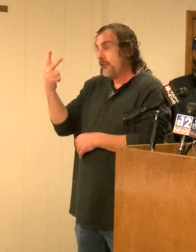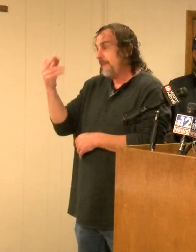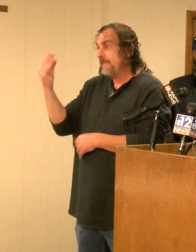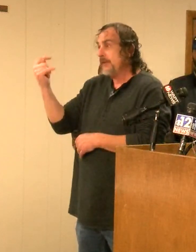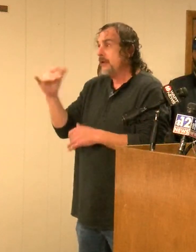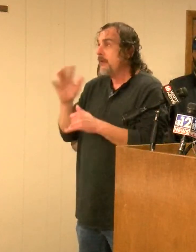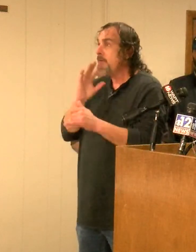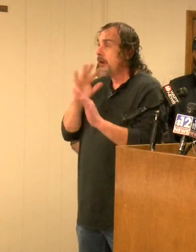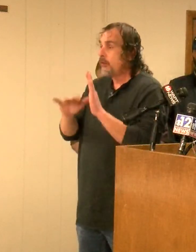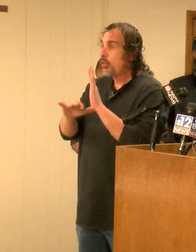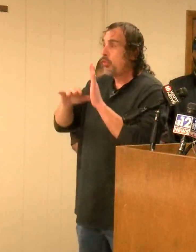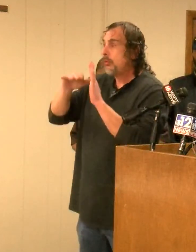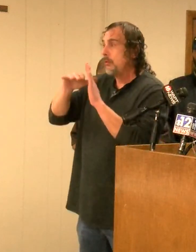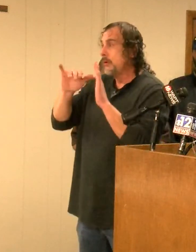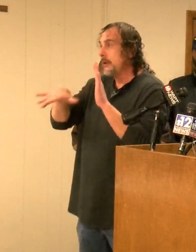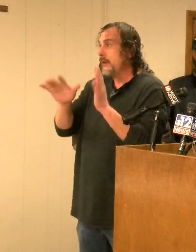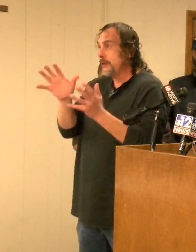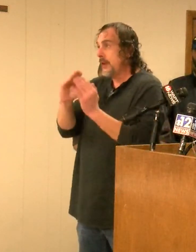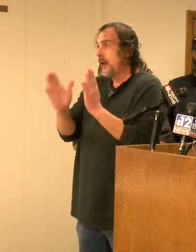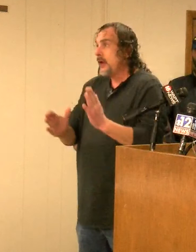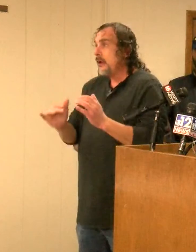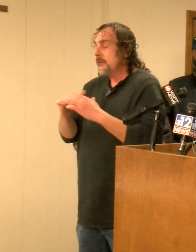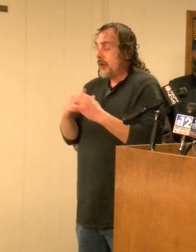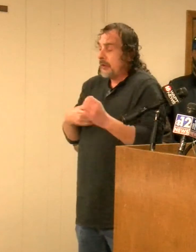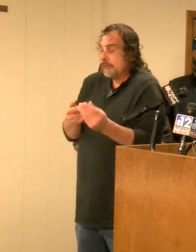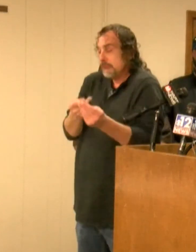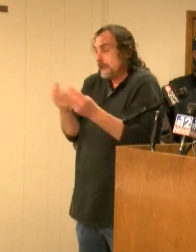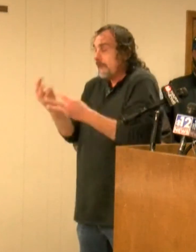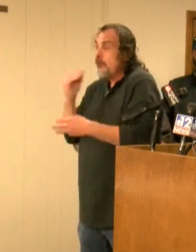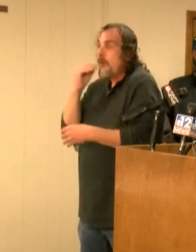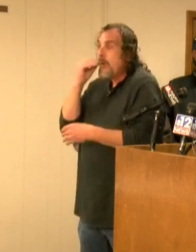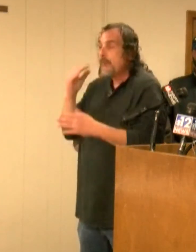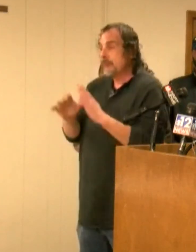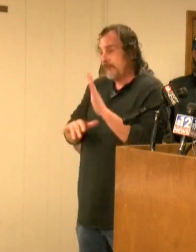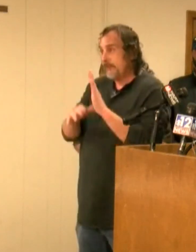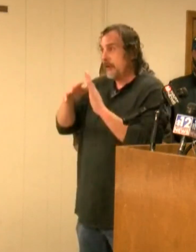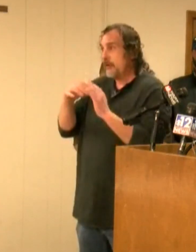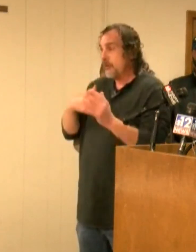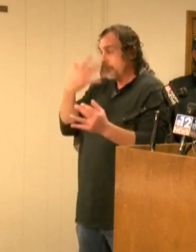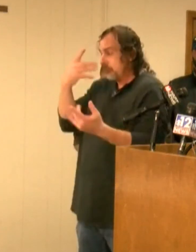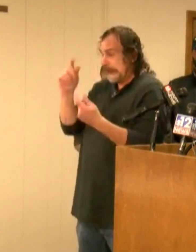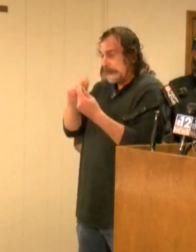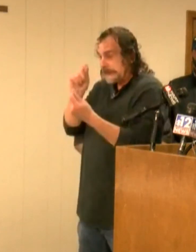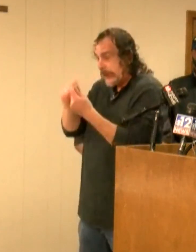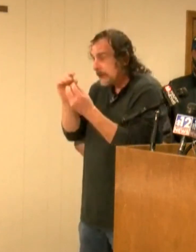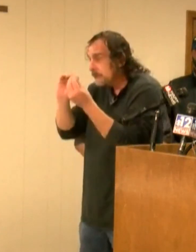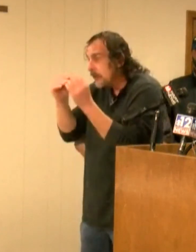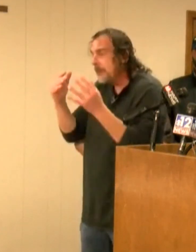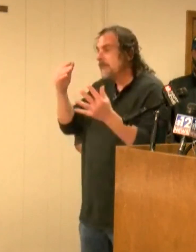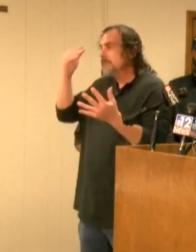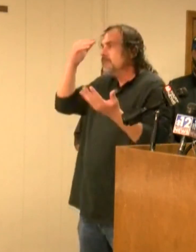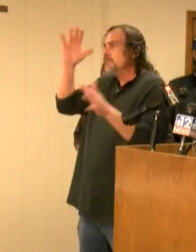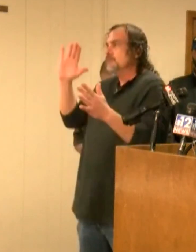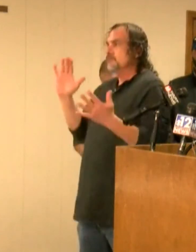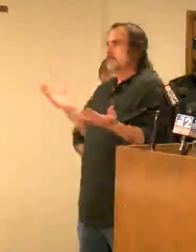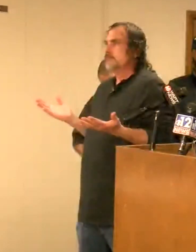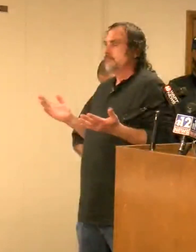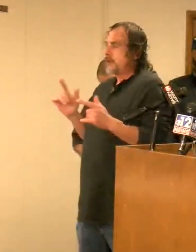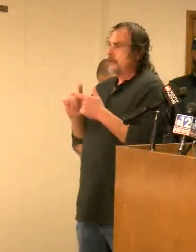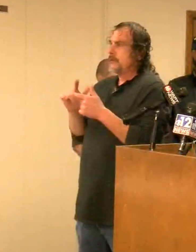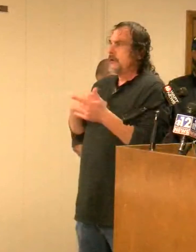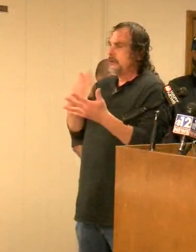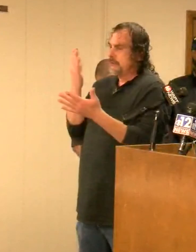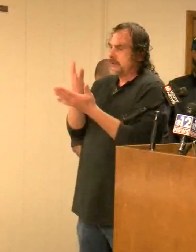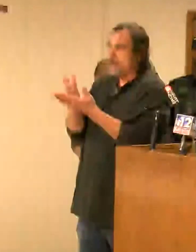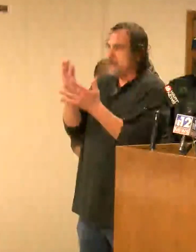in them. So we have a bunch of homes flooded. We just don't have a total number yet until the river